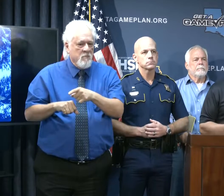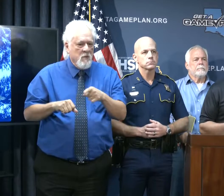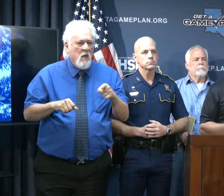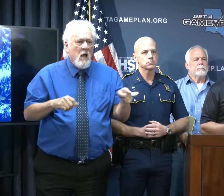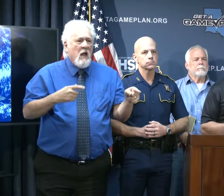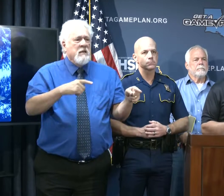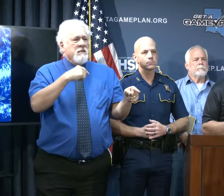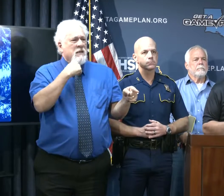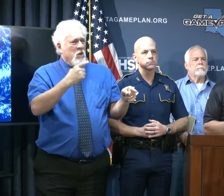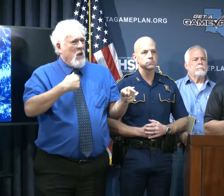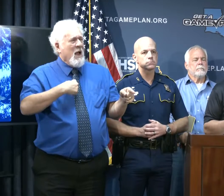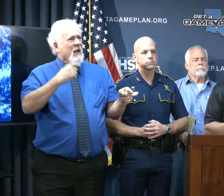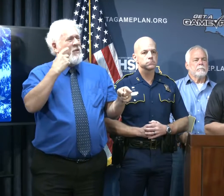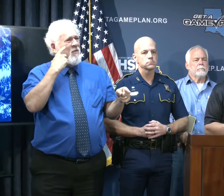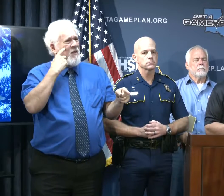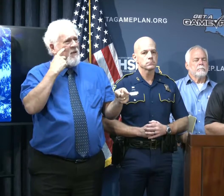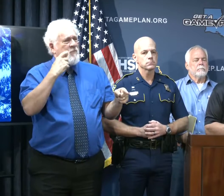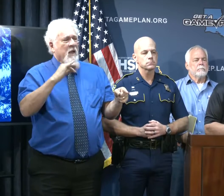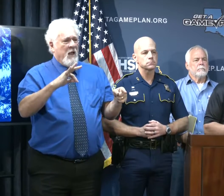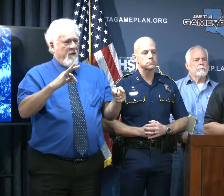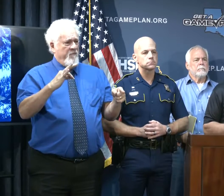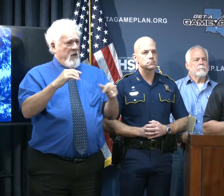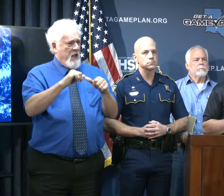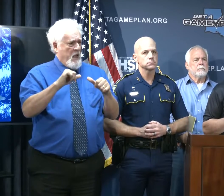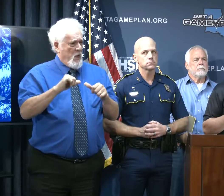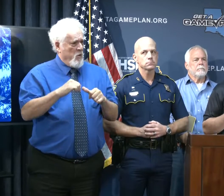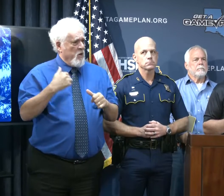tell you that I think that if there is an area that